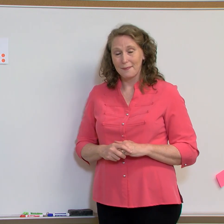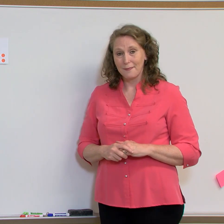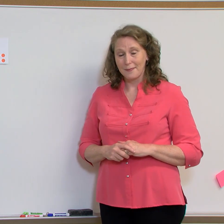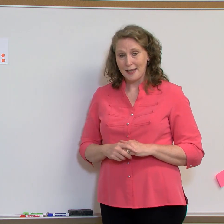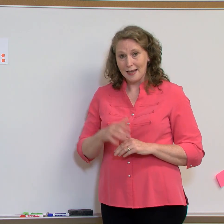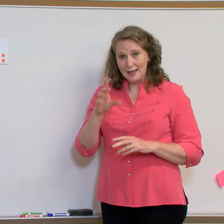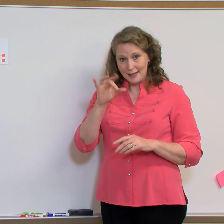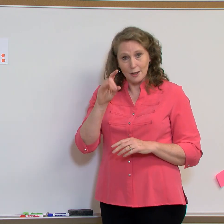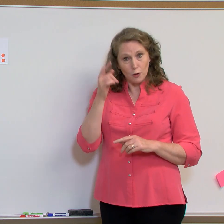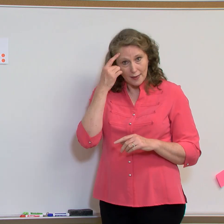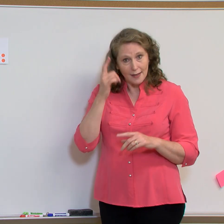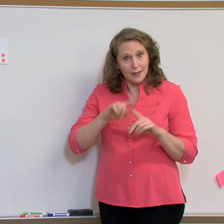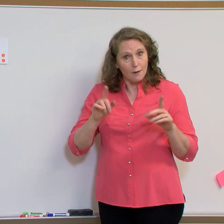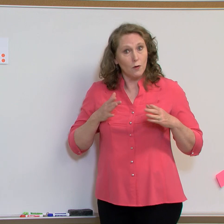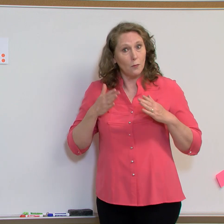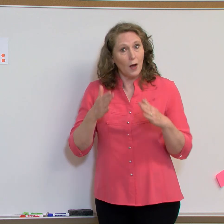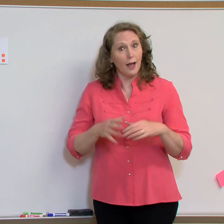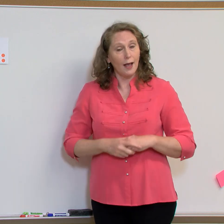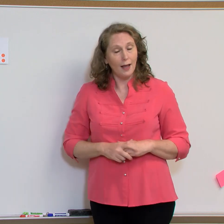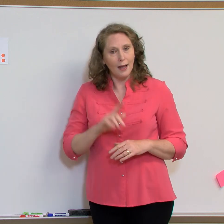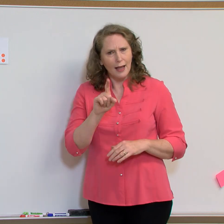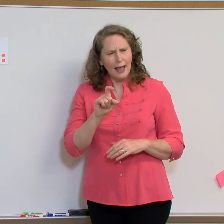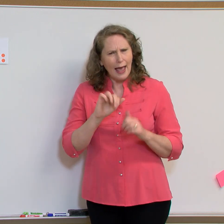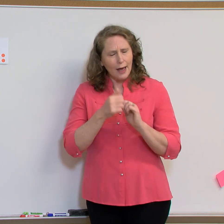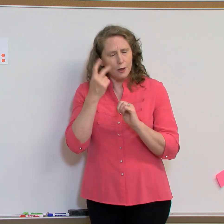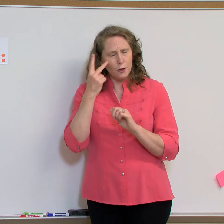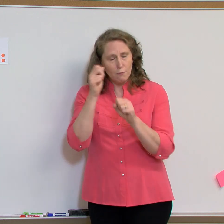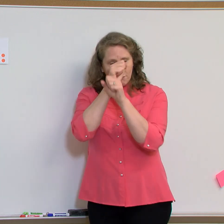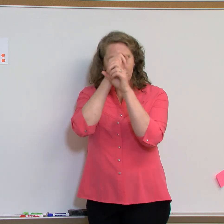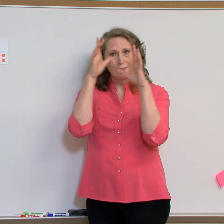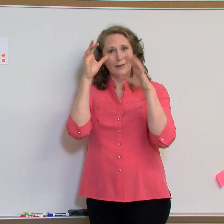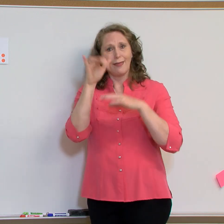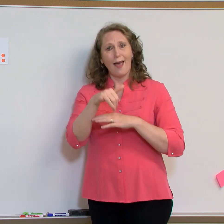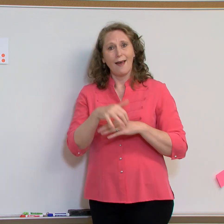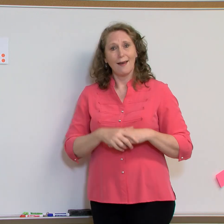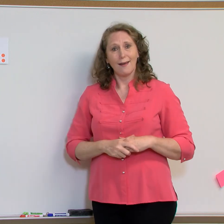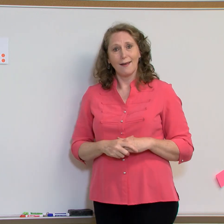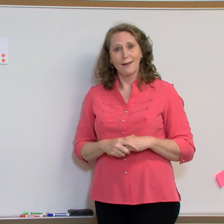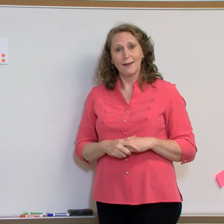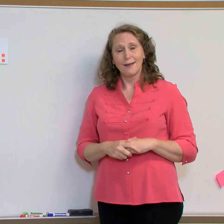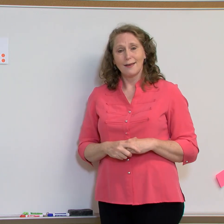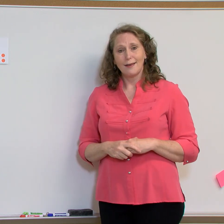Did you think differently? How did you see it?